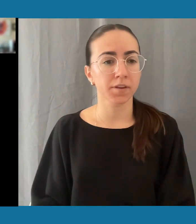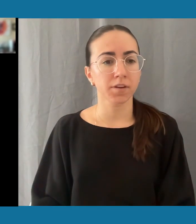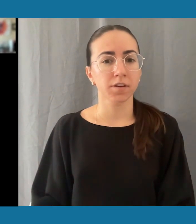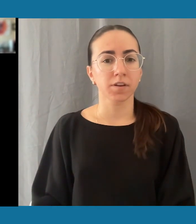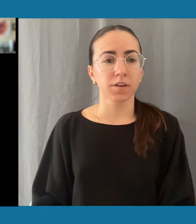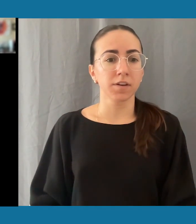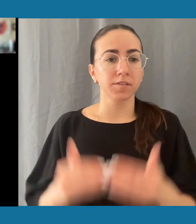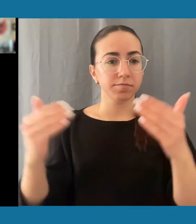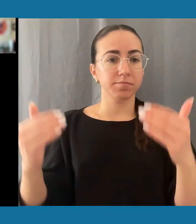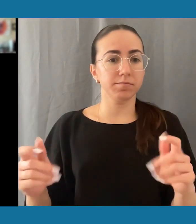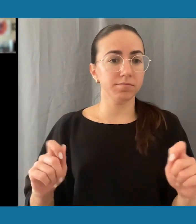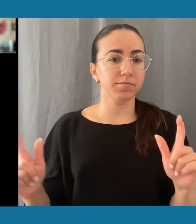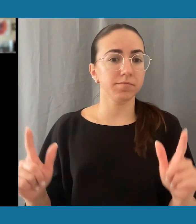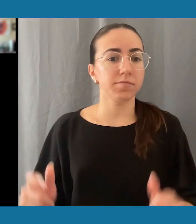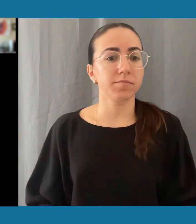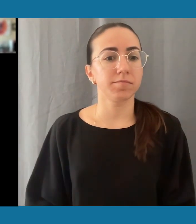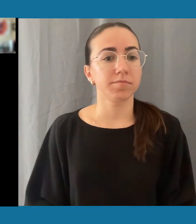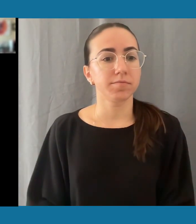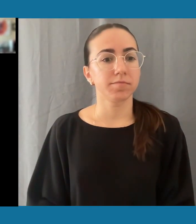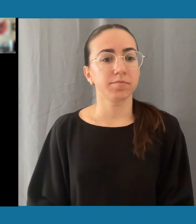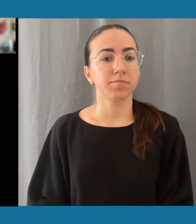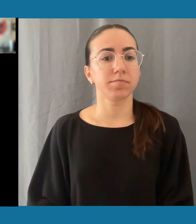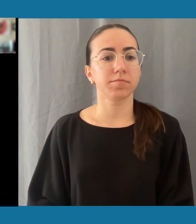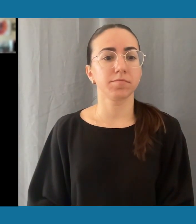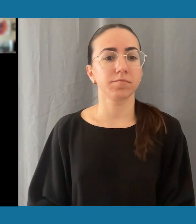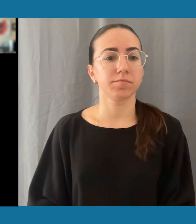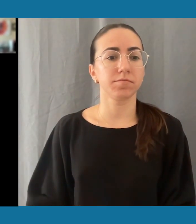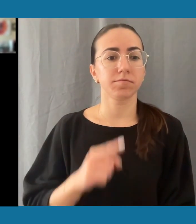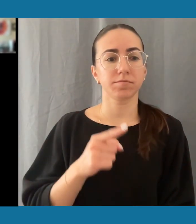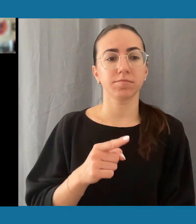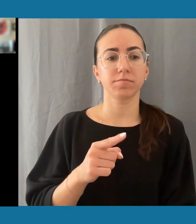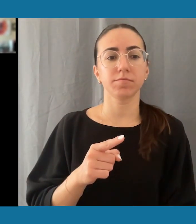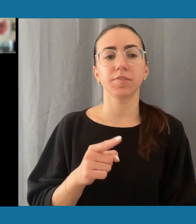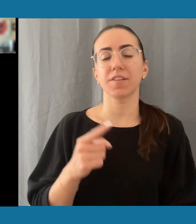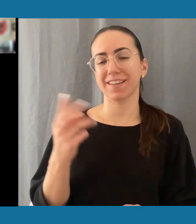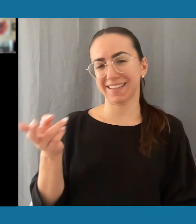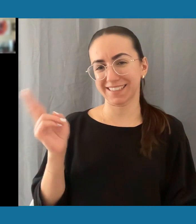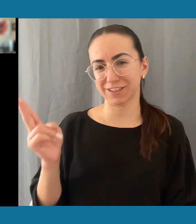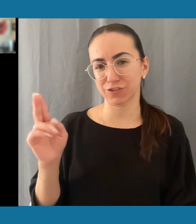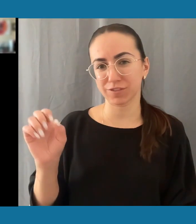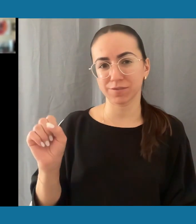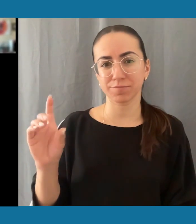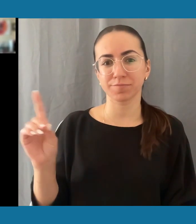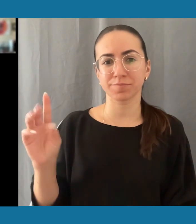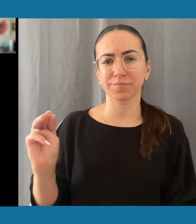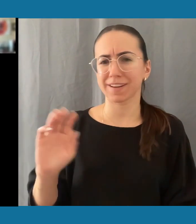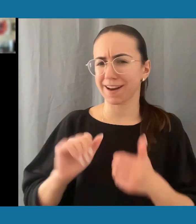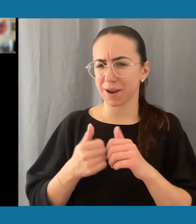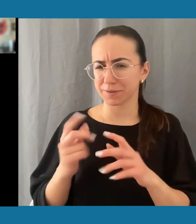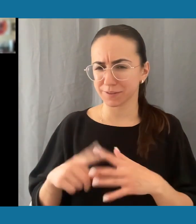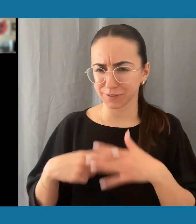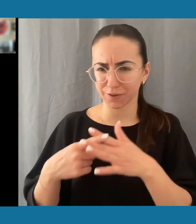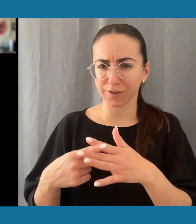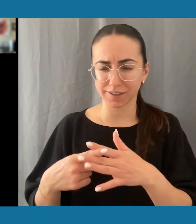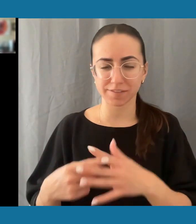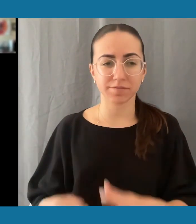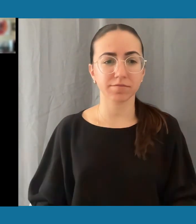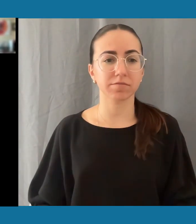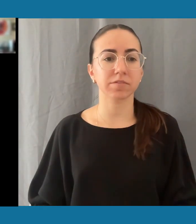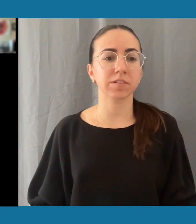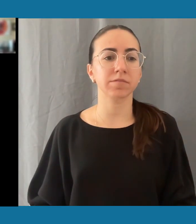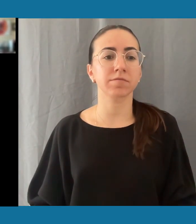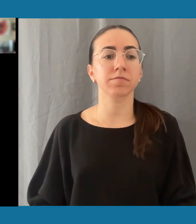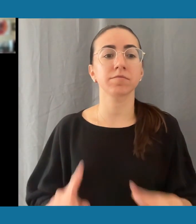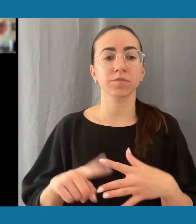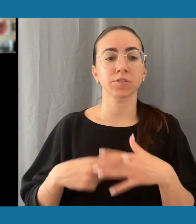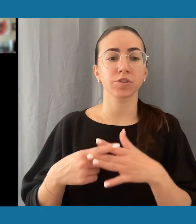So the history of supported decision-making and where this started. So this originated in Sweden in